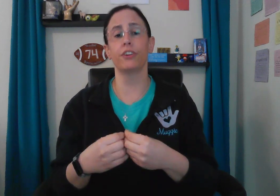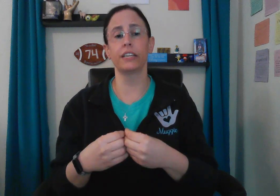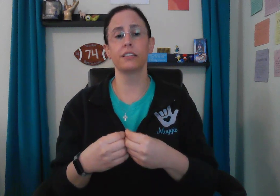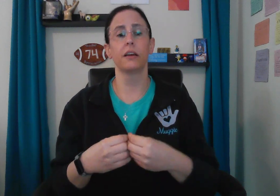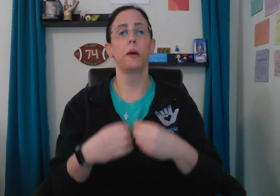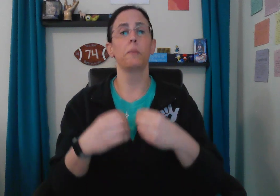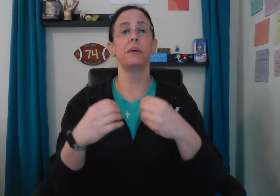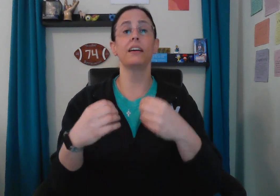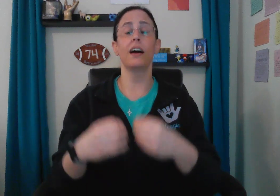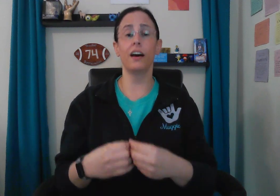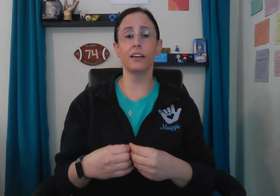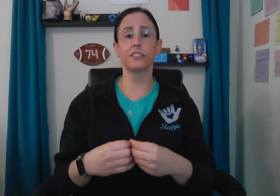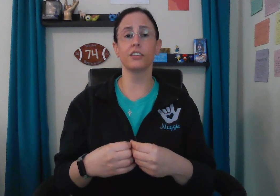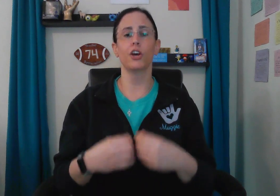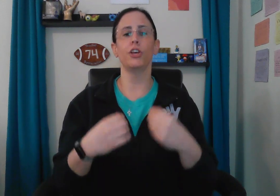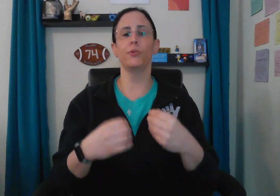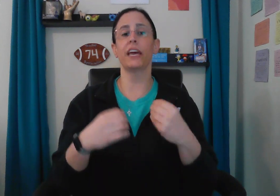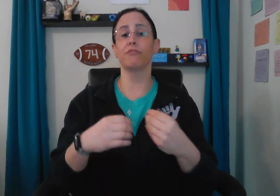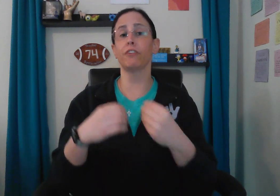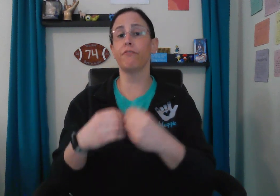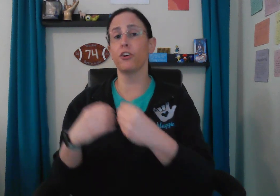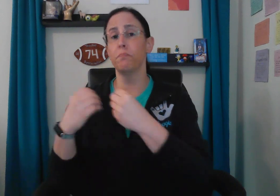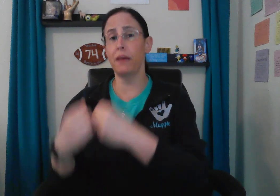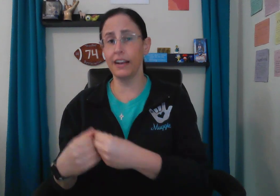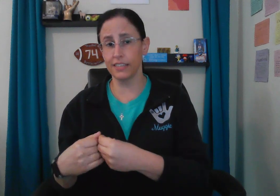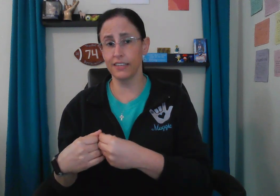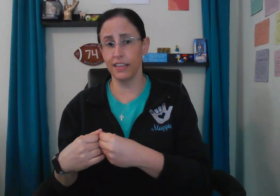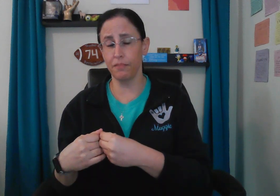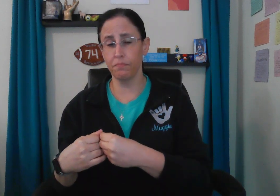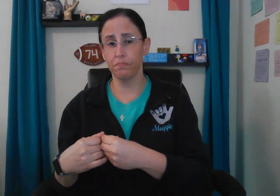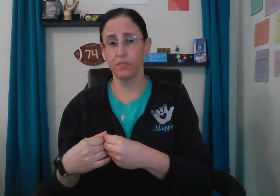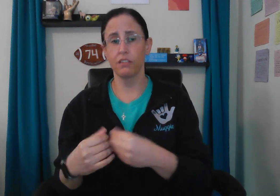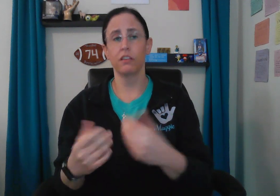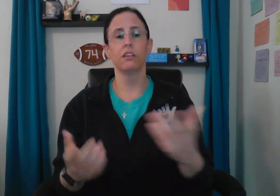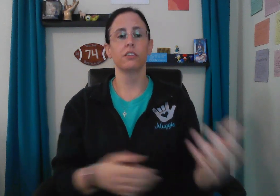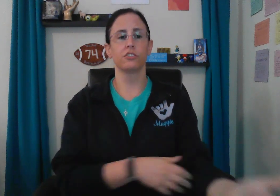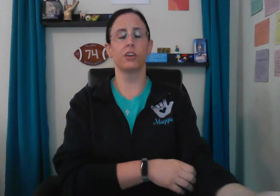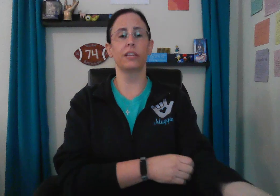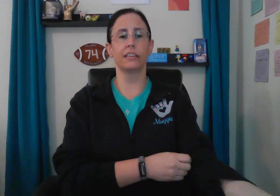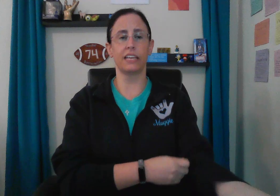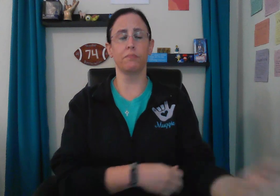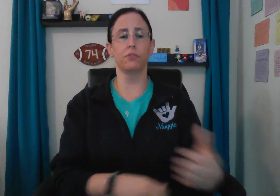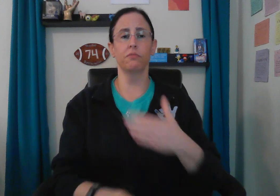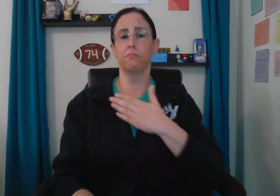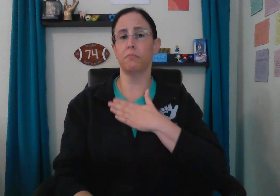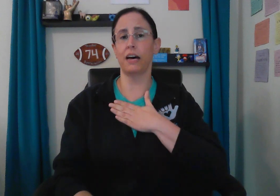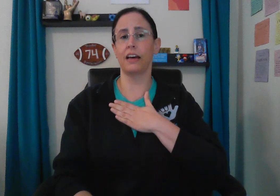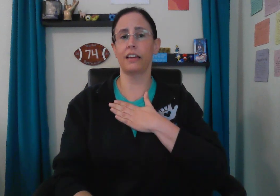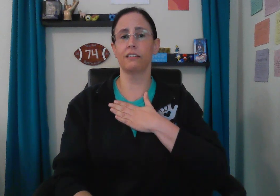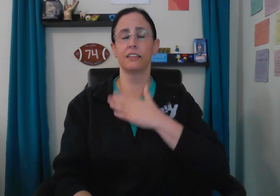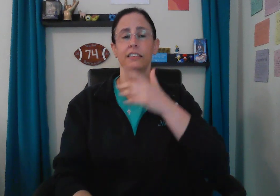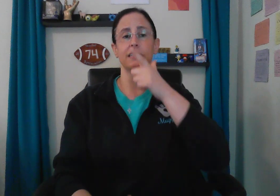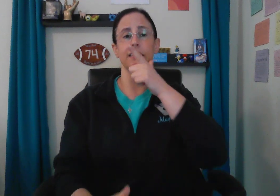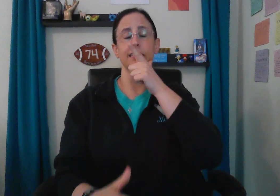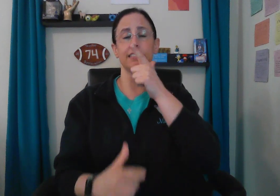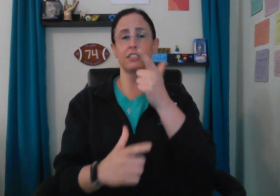referent because you can refer back to them. So the example, my